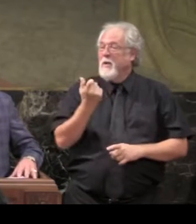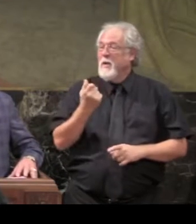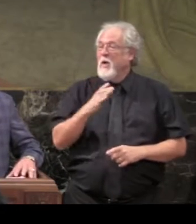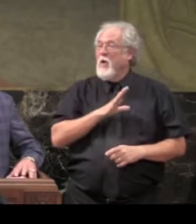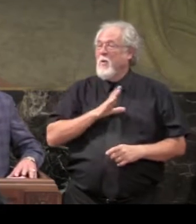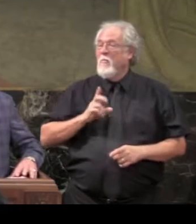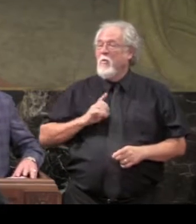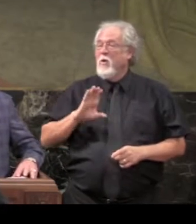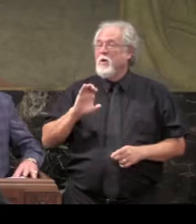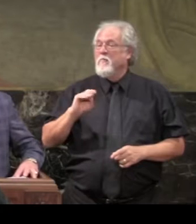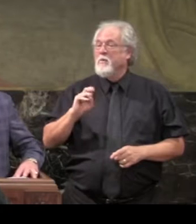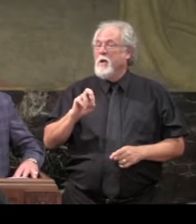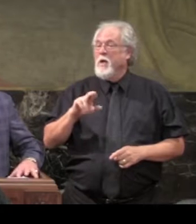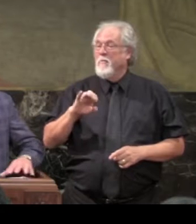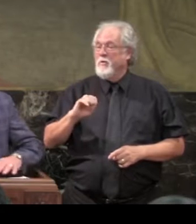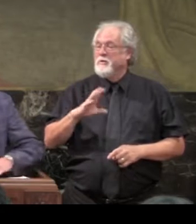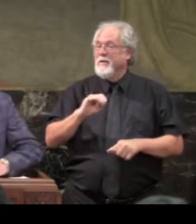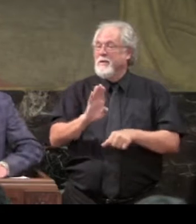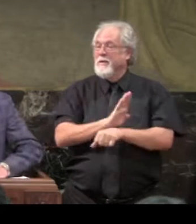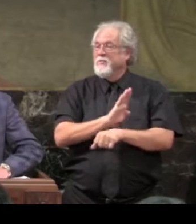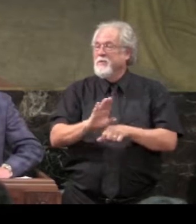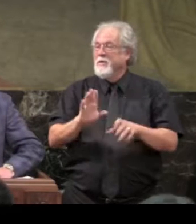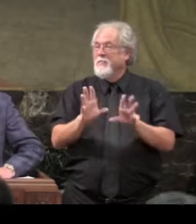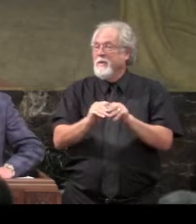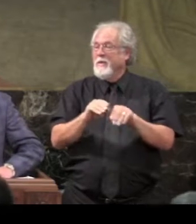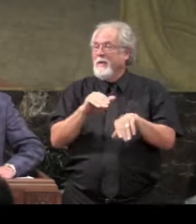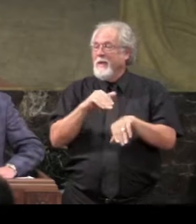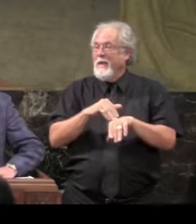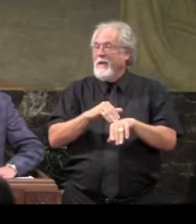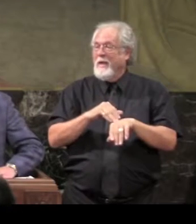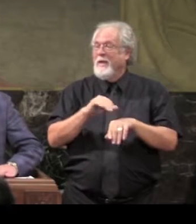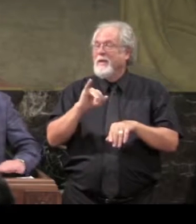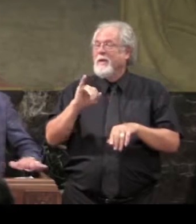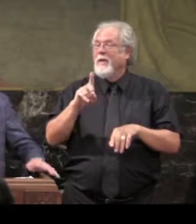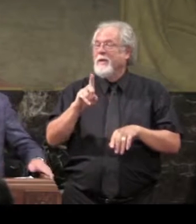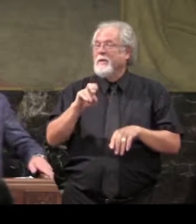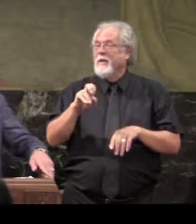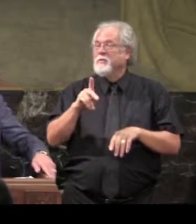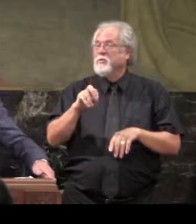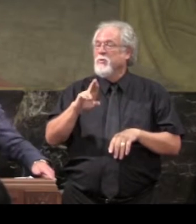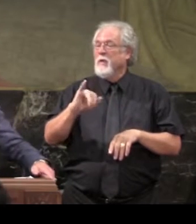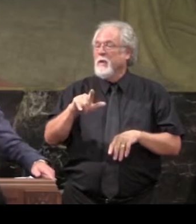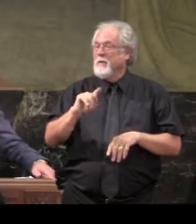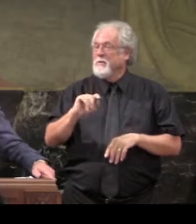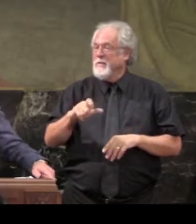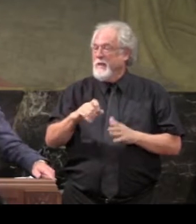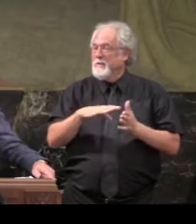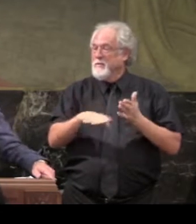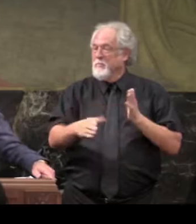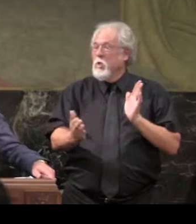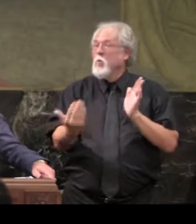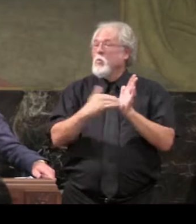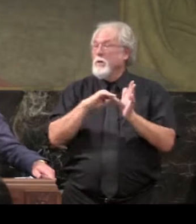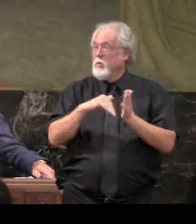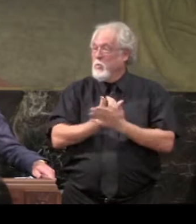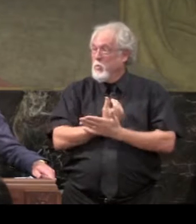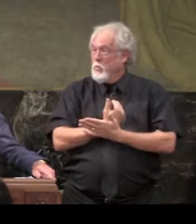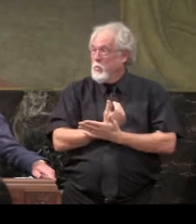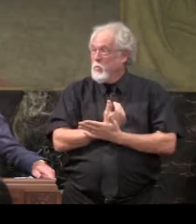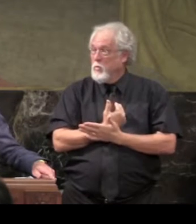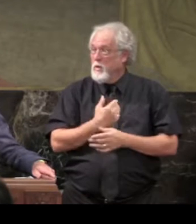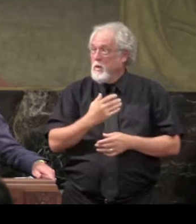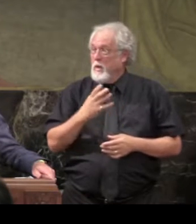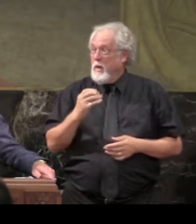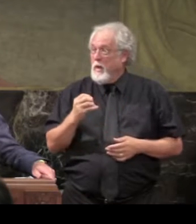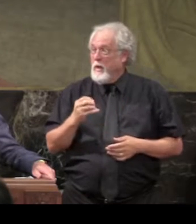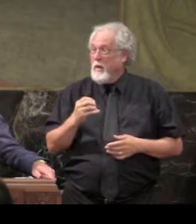of Commerce and Industry is moving, looking at the industrial tax exemptions, Yeah. renewals,